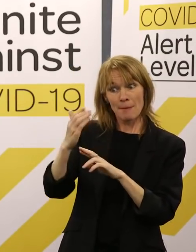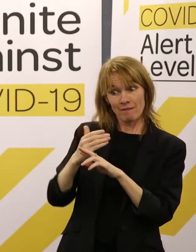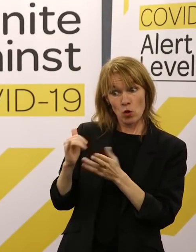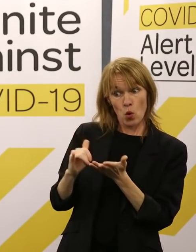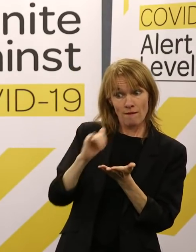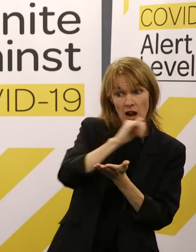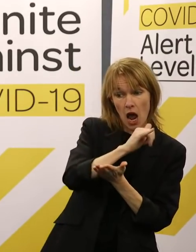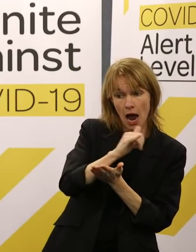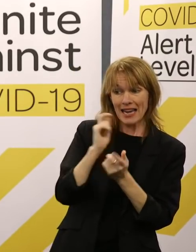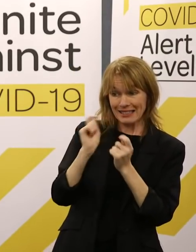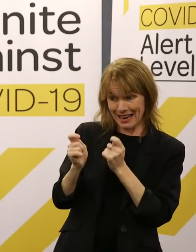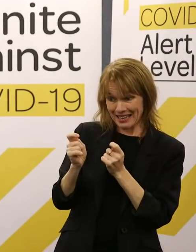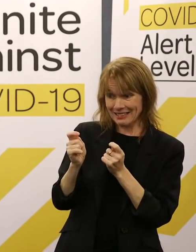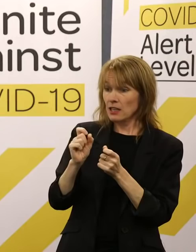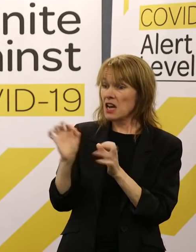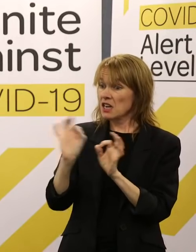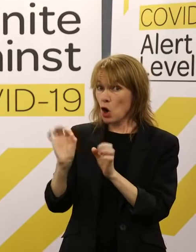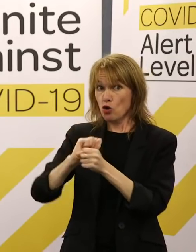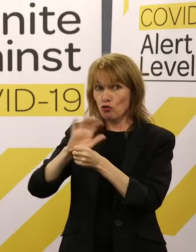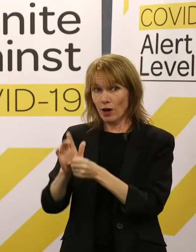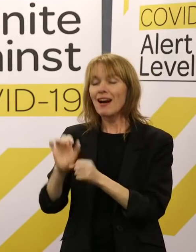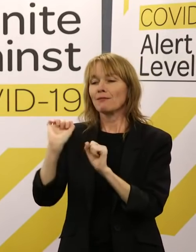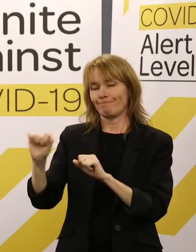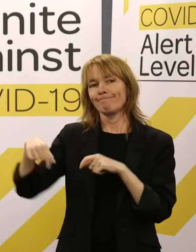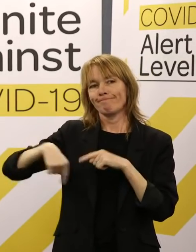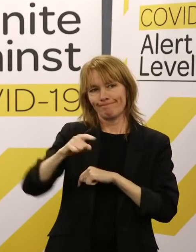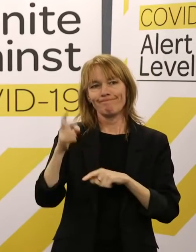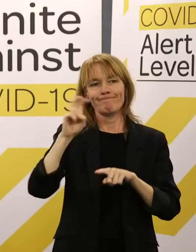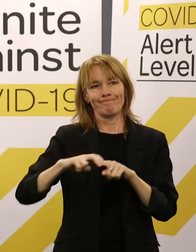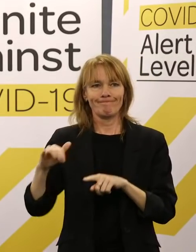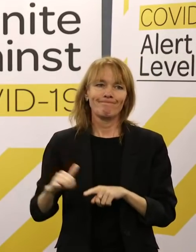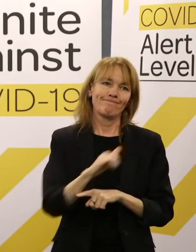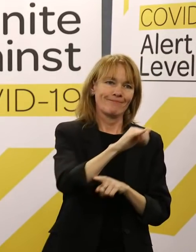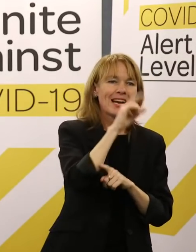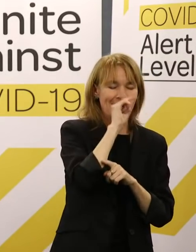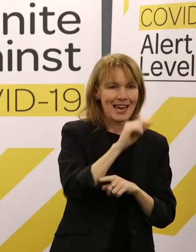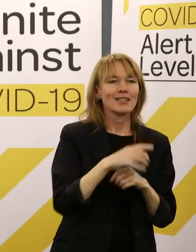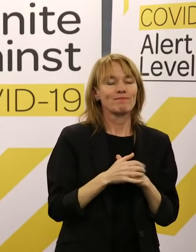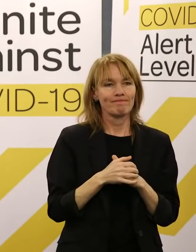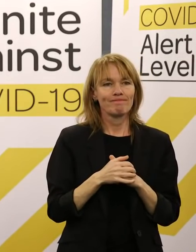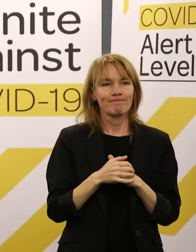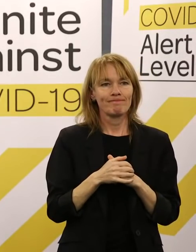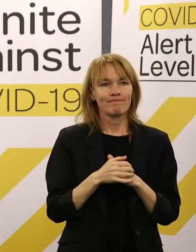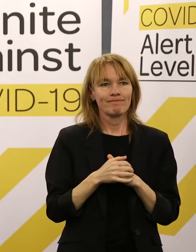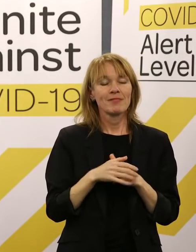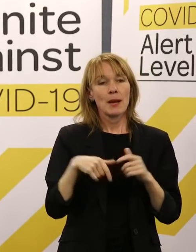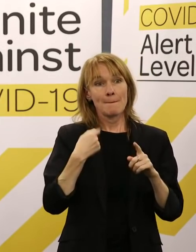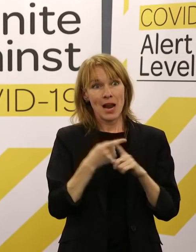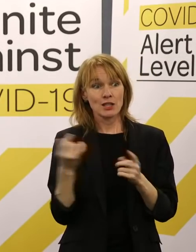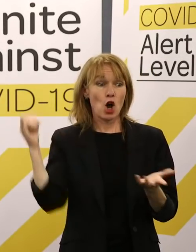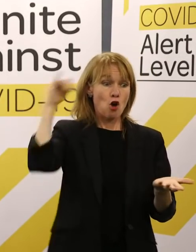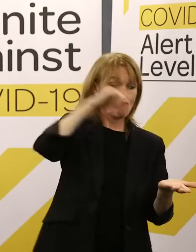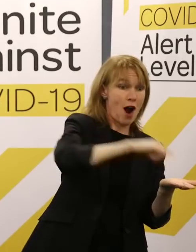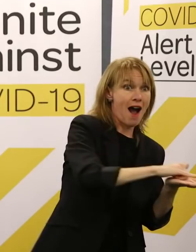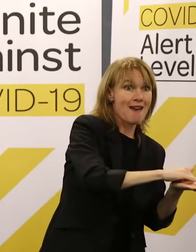travelling before they go to that Pacific Island, and then they usually are required to do the 14 days